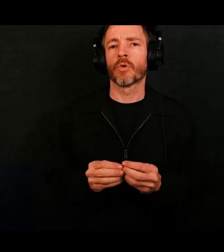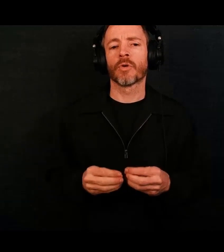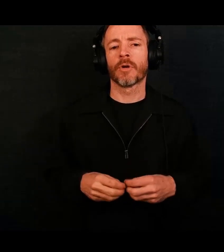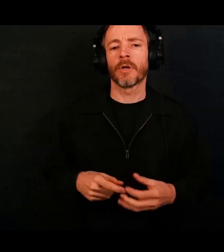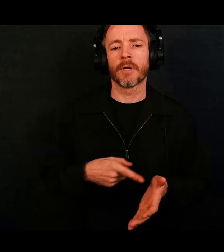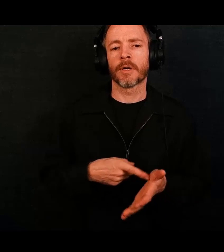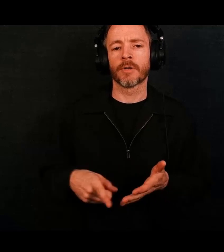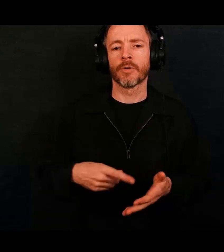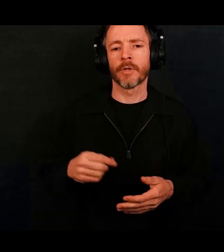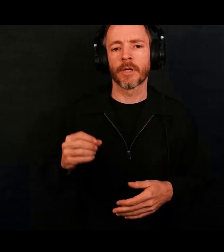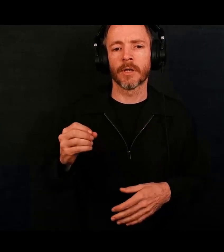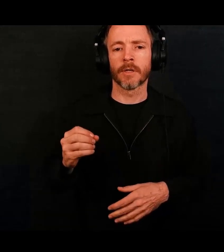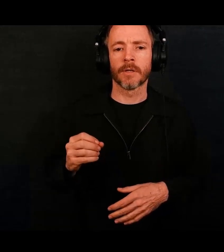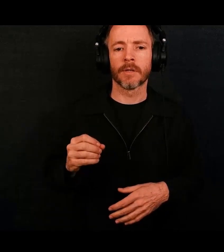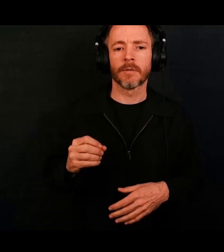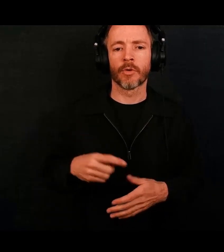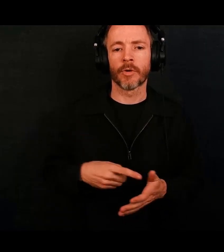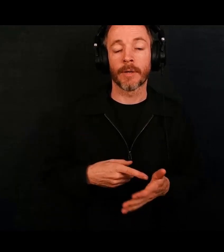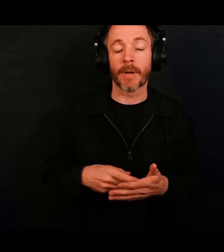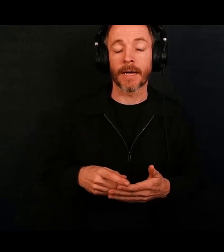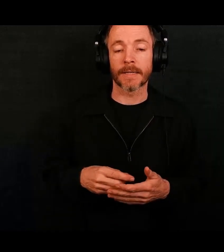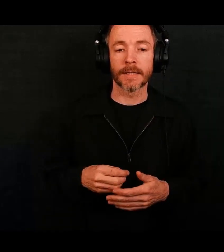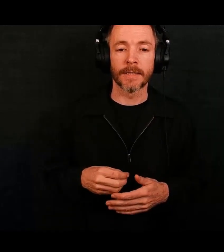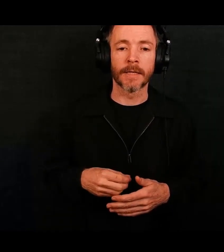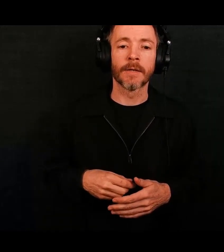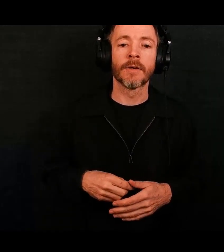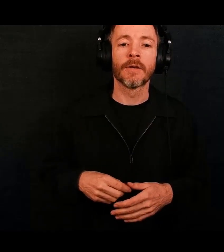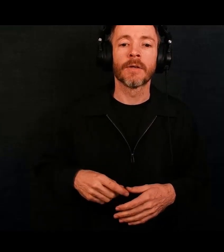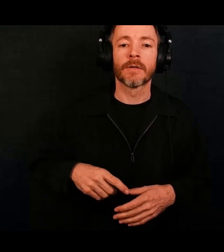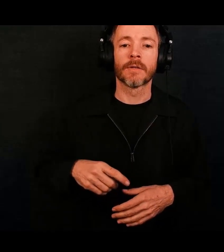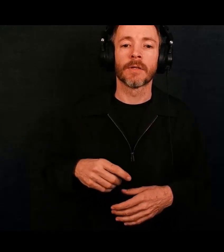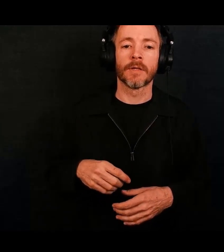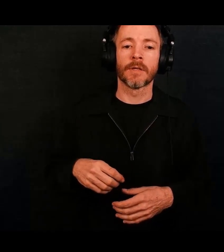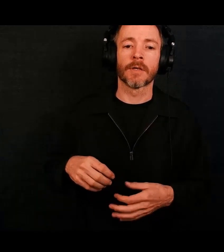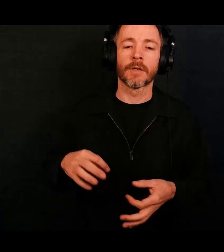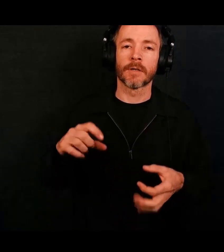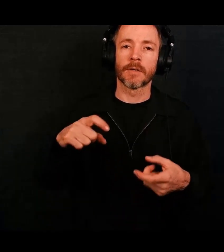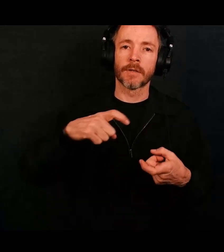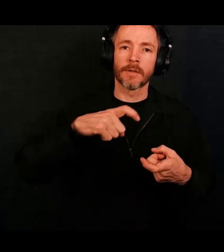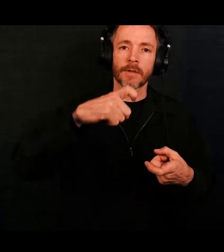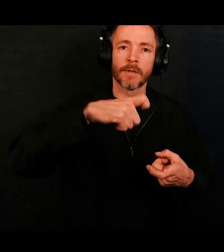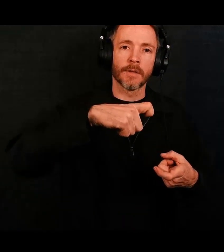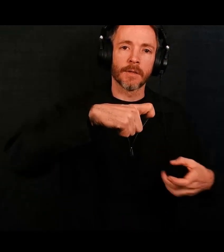Okay, more gluing or epoxying the